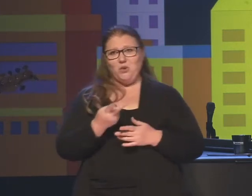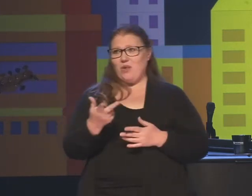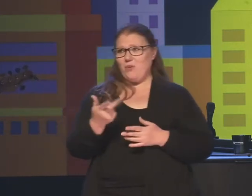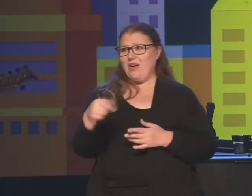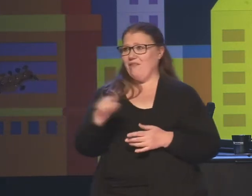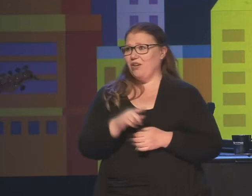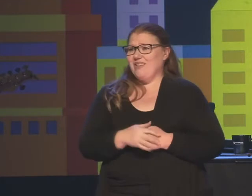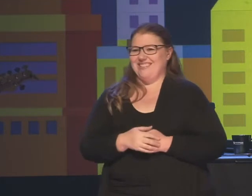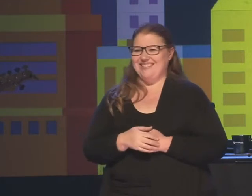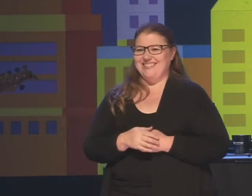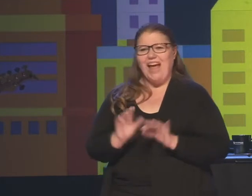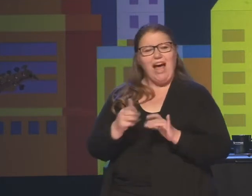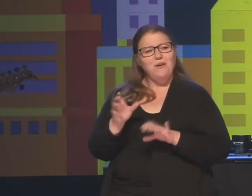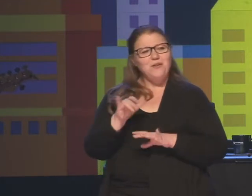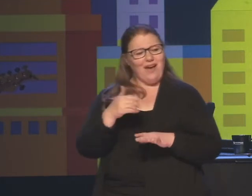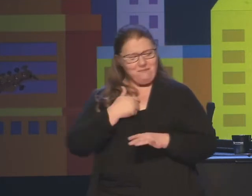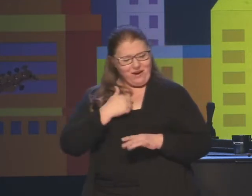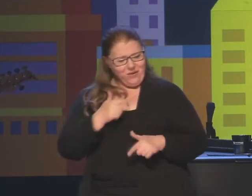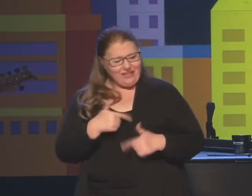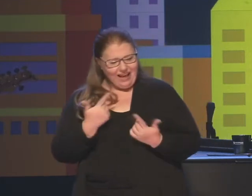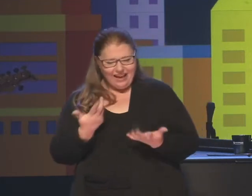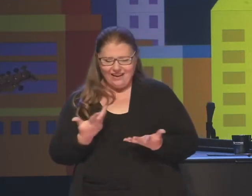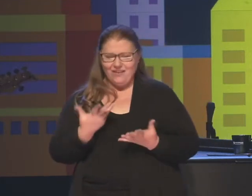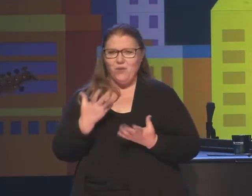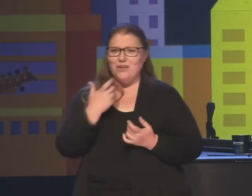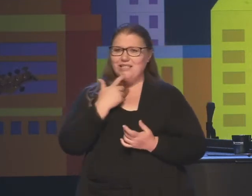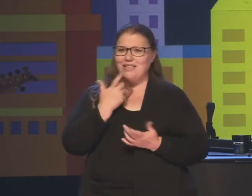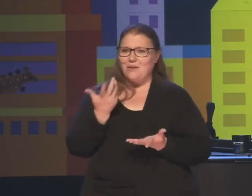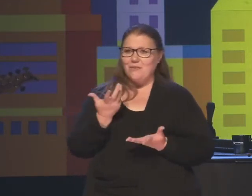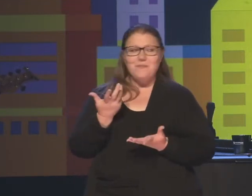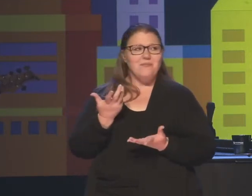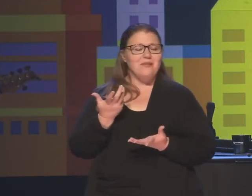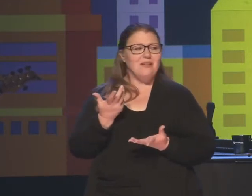and you're thinking, how do I do this in my own life? I just want to say this, like,